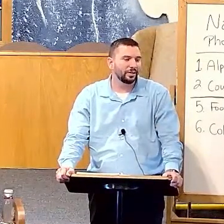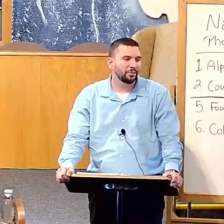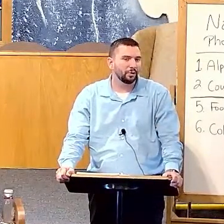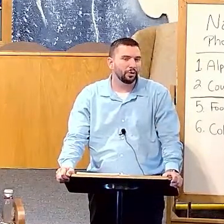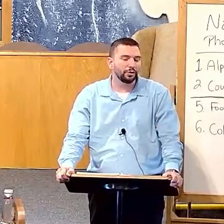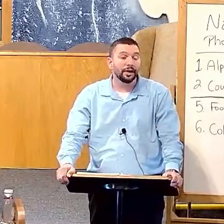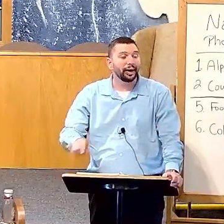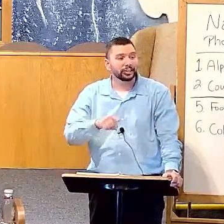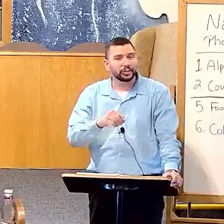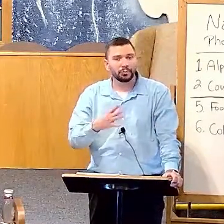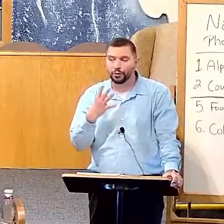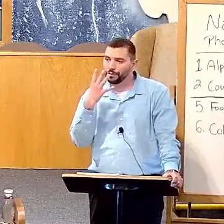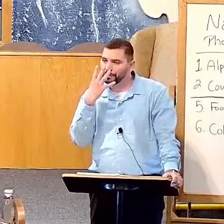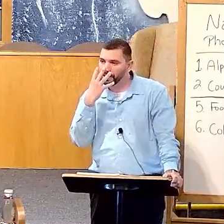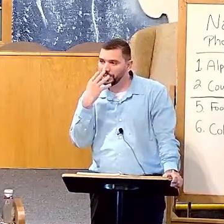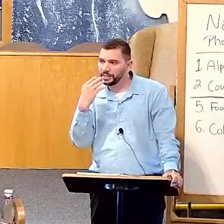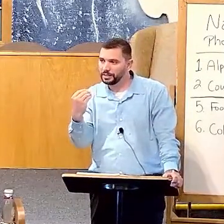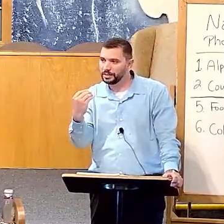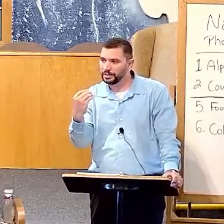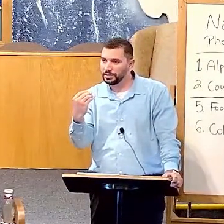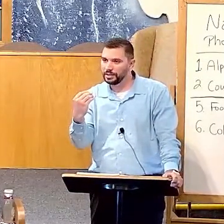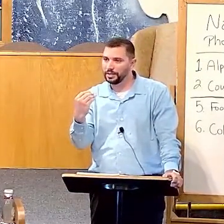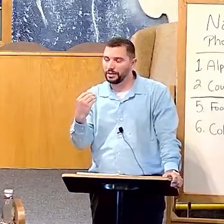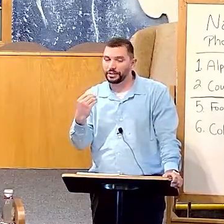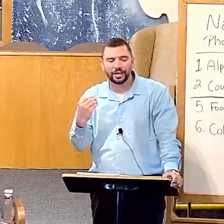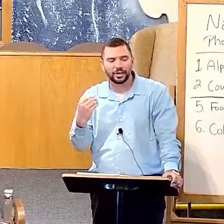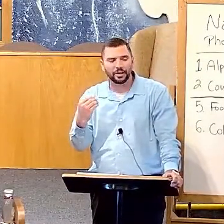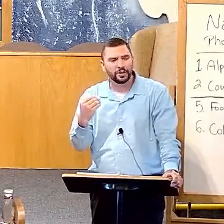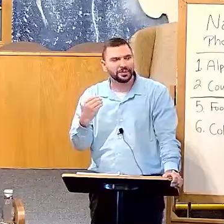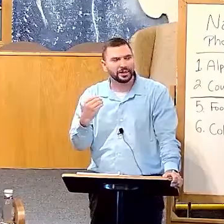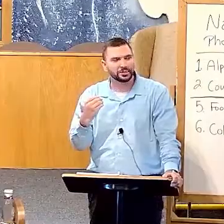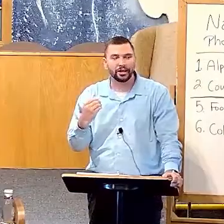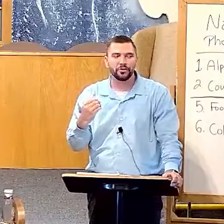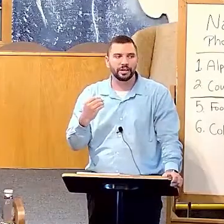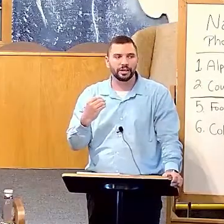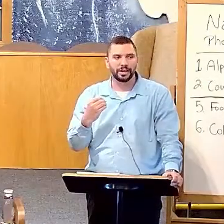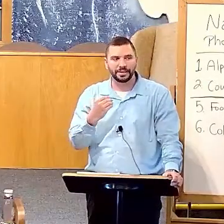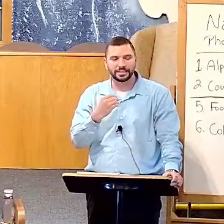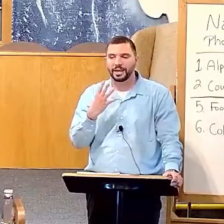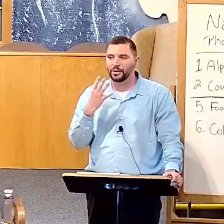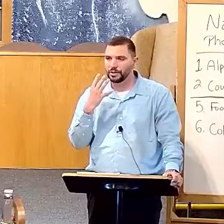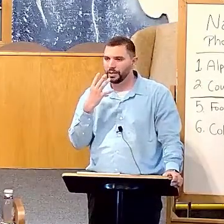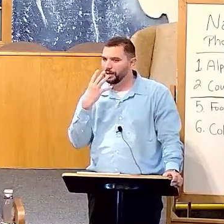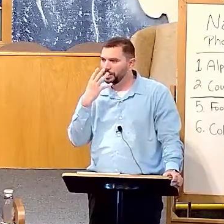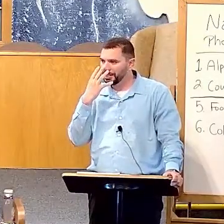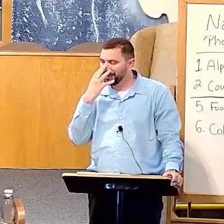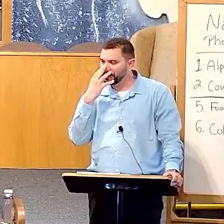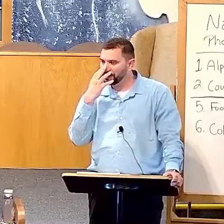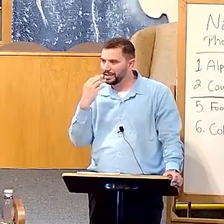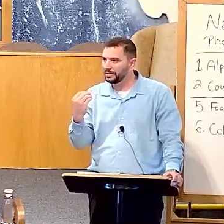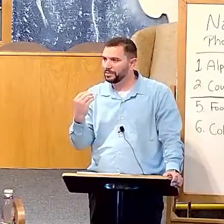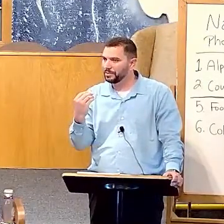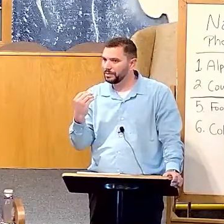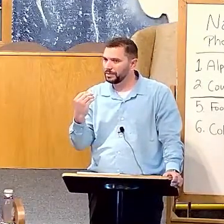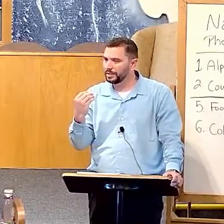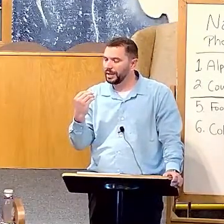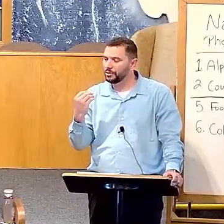Wolf. Actually, wolf. Or coyote. I think it's coyote. They have the snout. The coyote or the